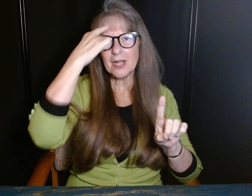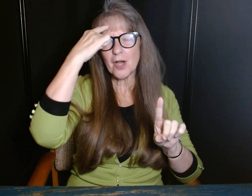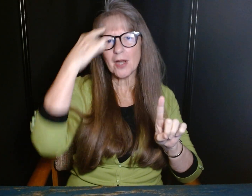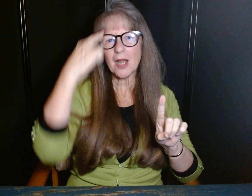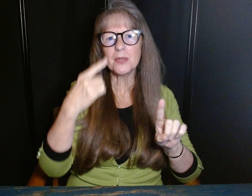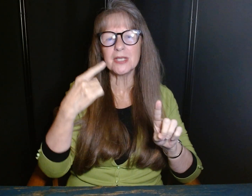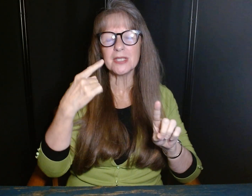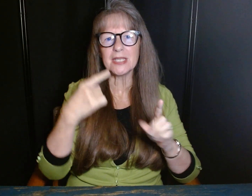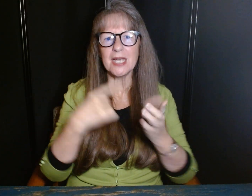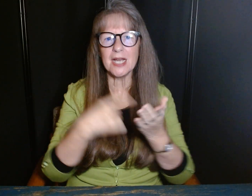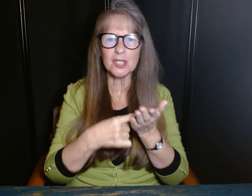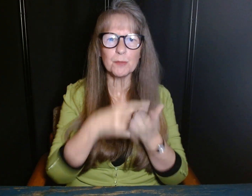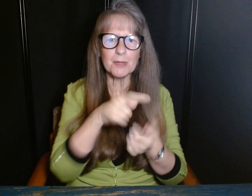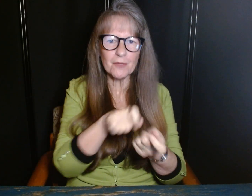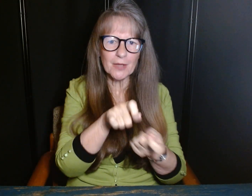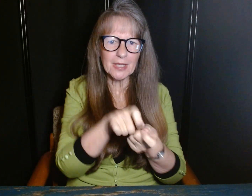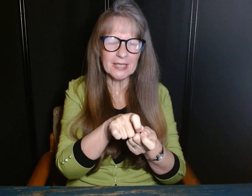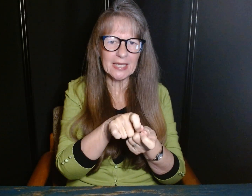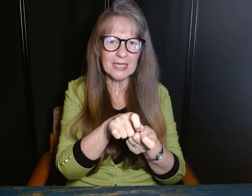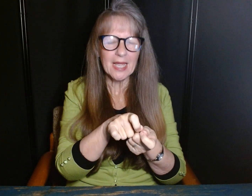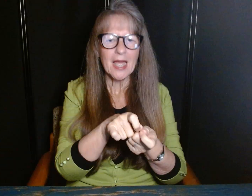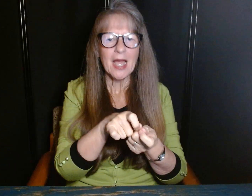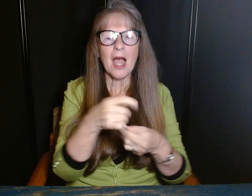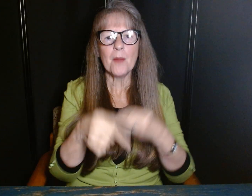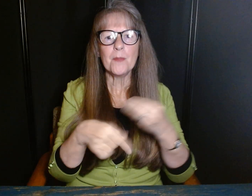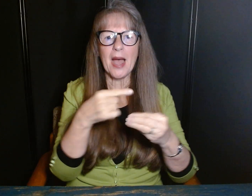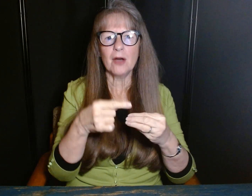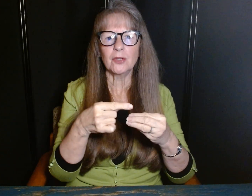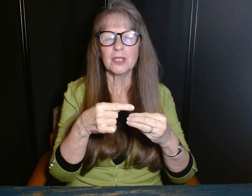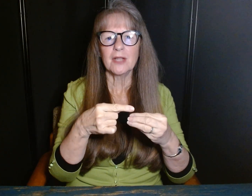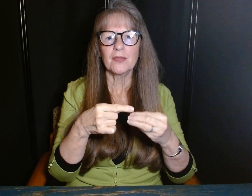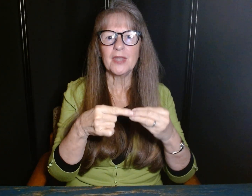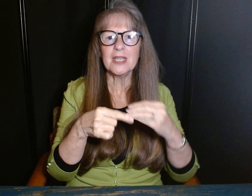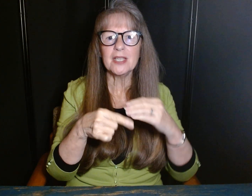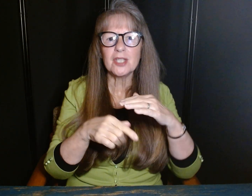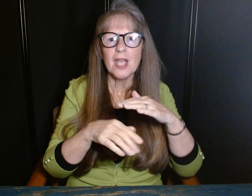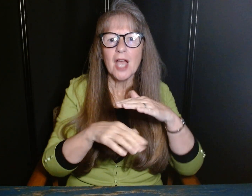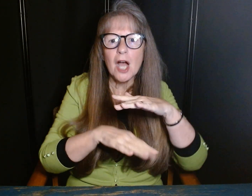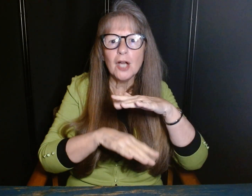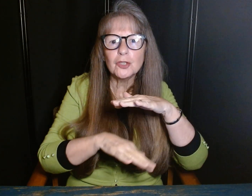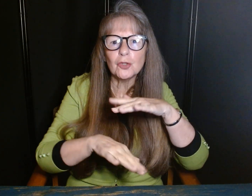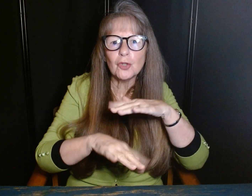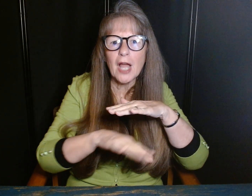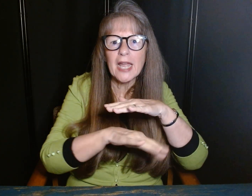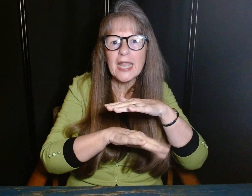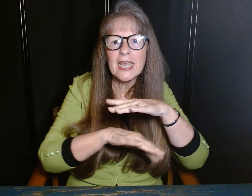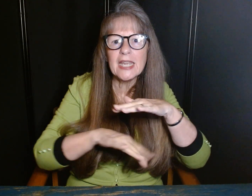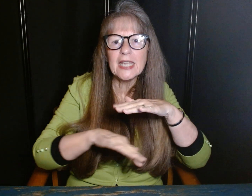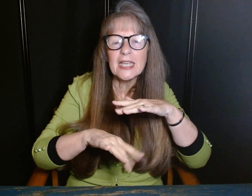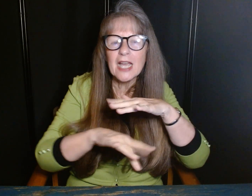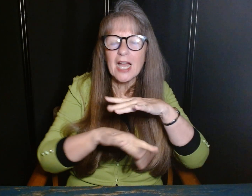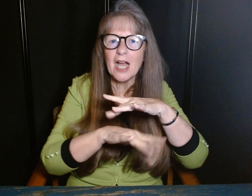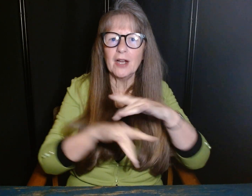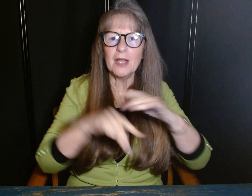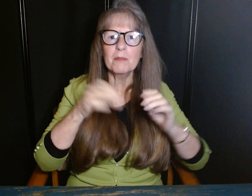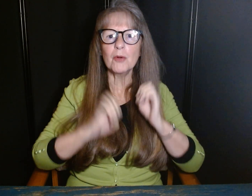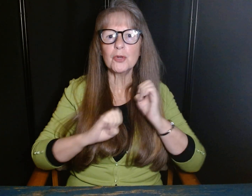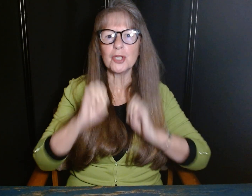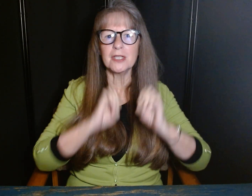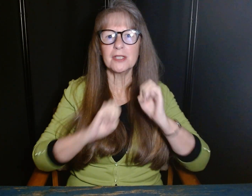thought I would discuss specifically about these underlying emotions